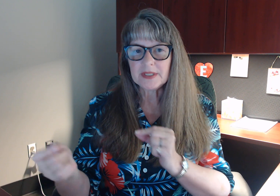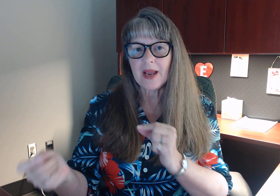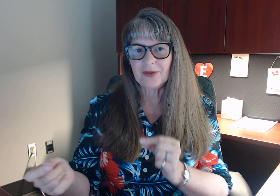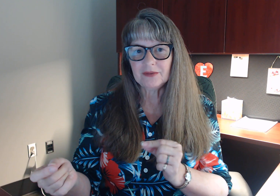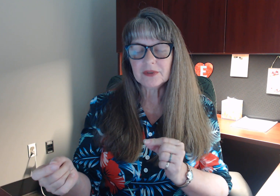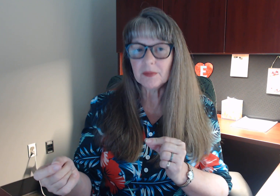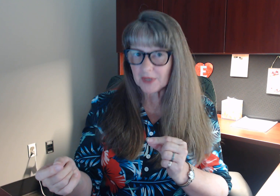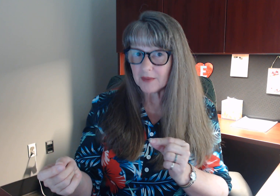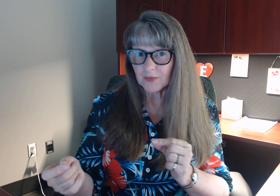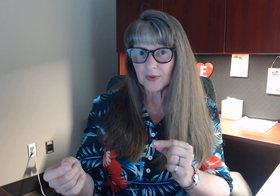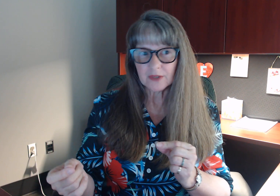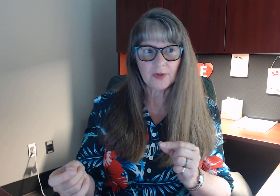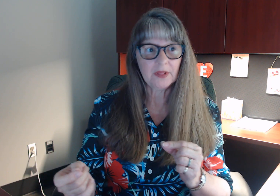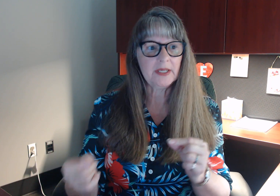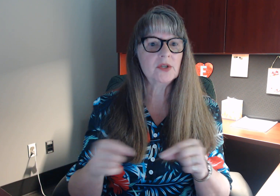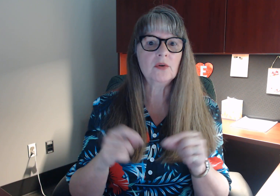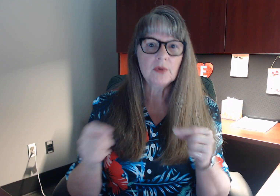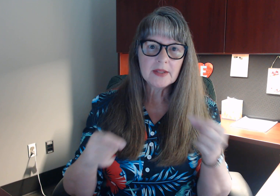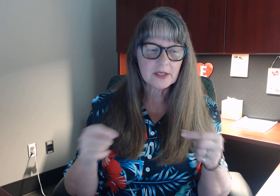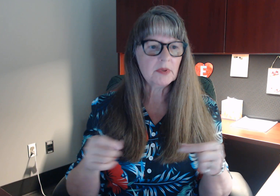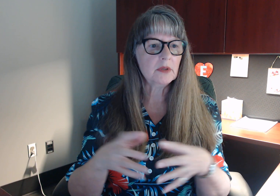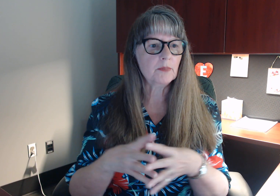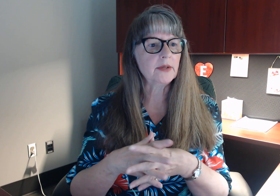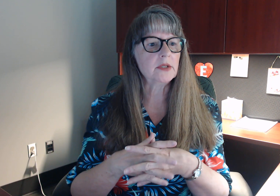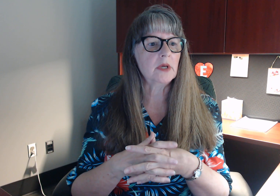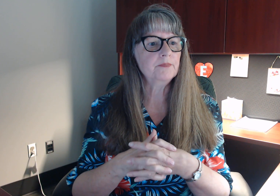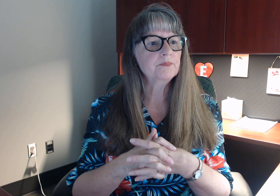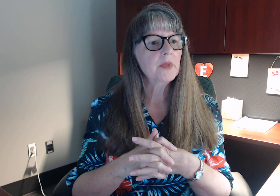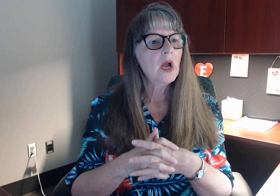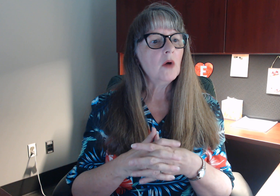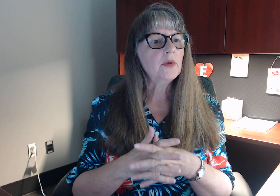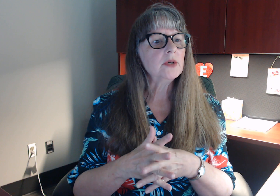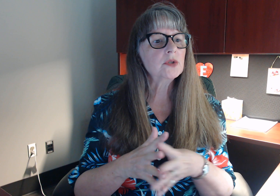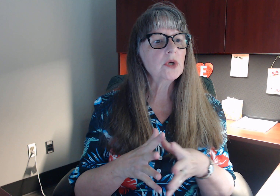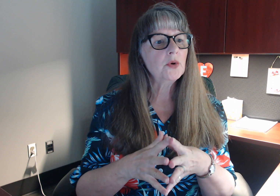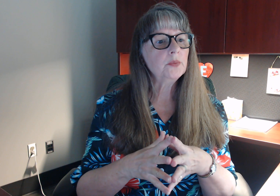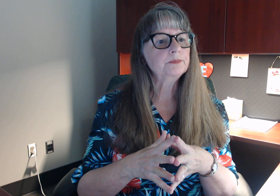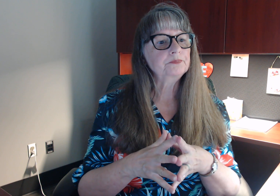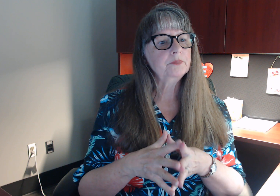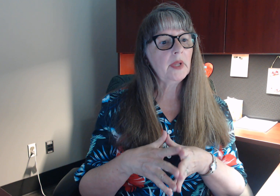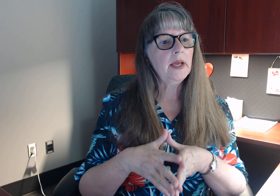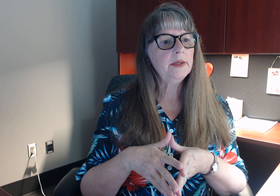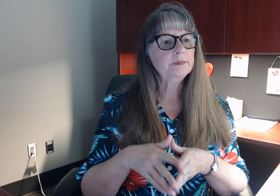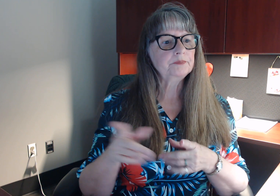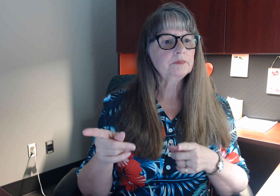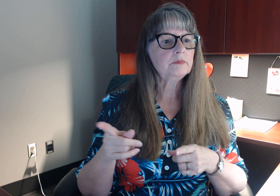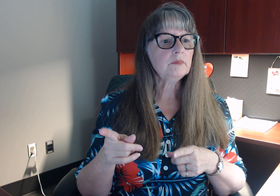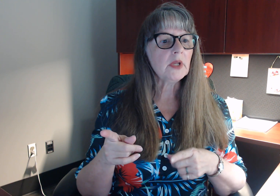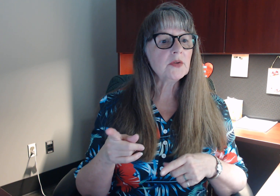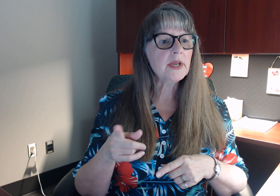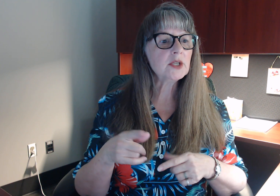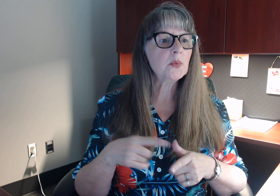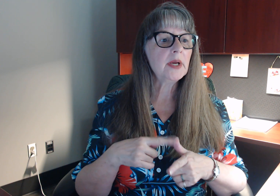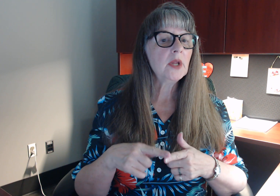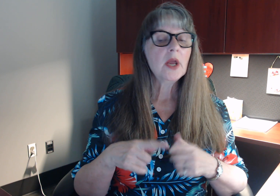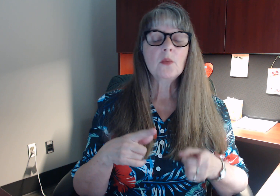sounding sometimes very differently. So that's something to practice on. Okay, so so the next one we want